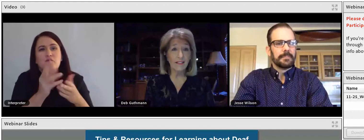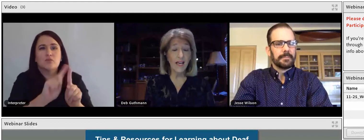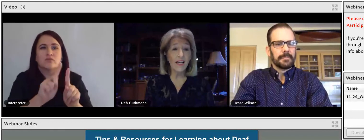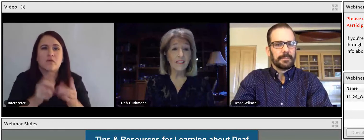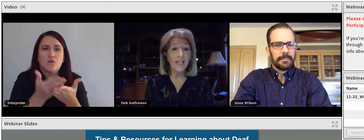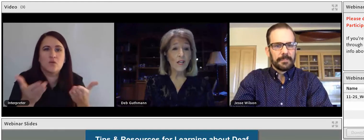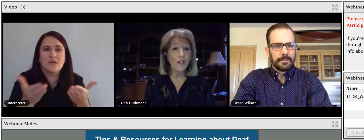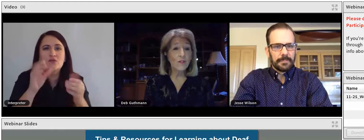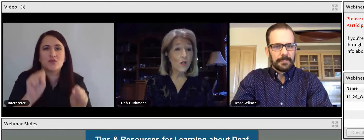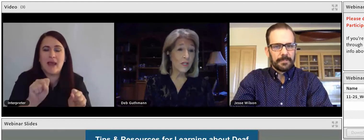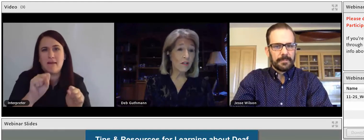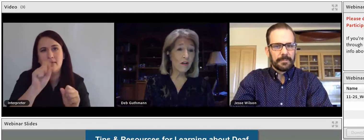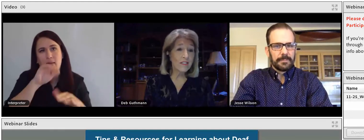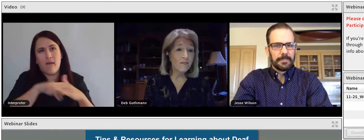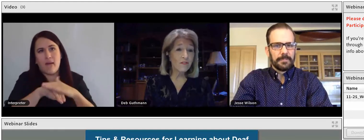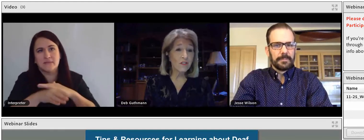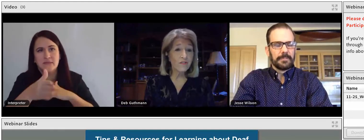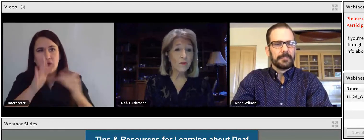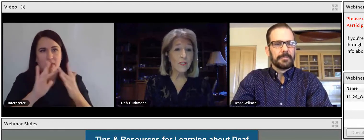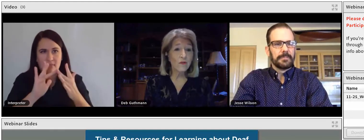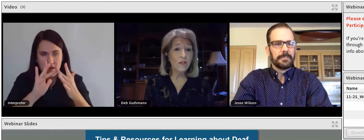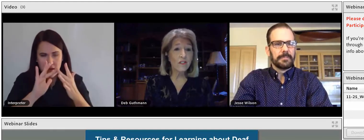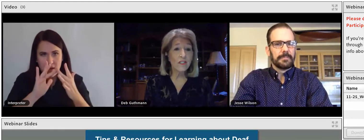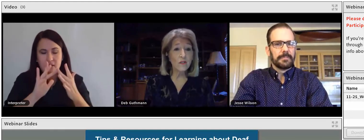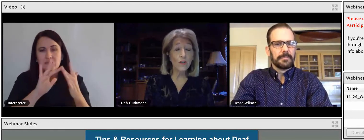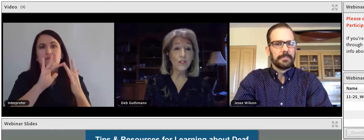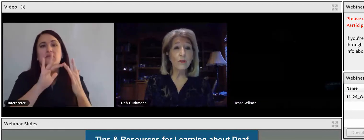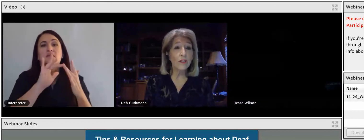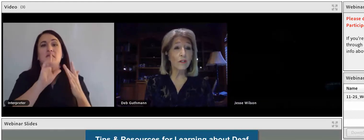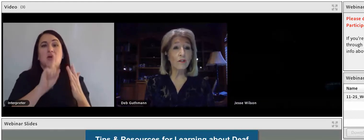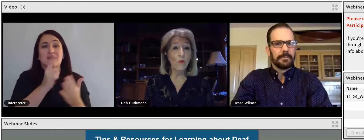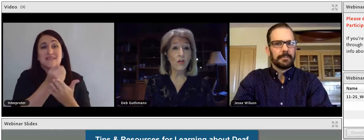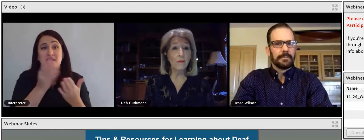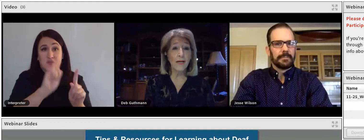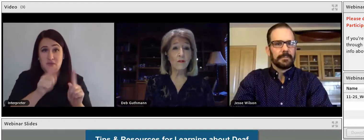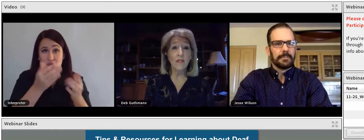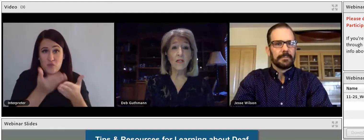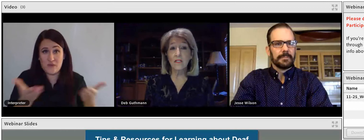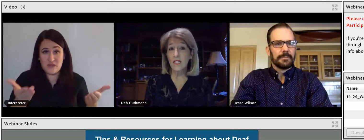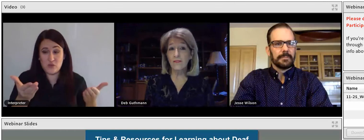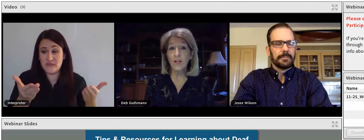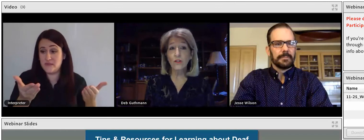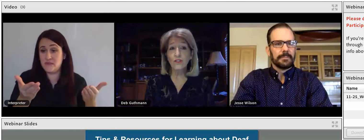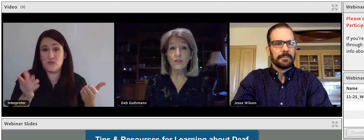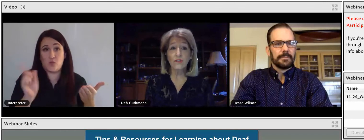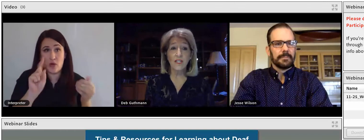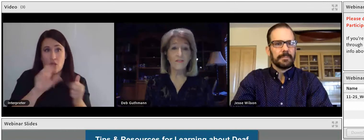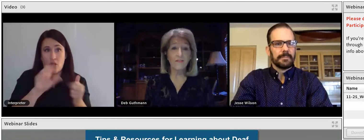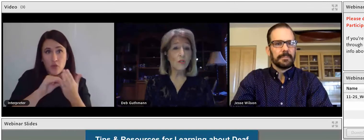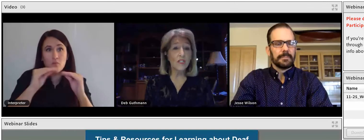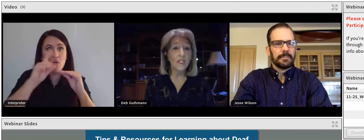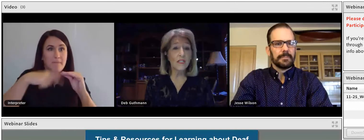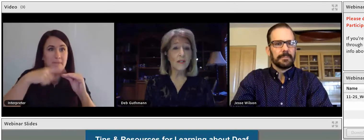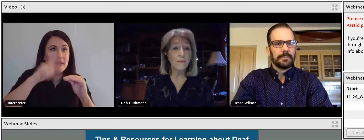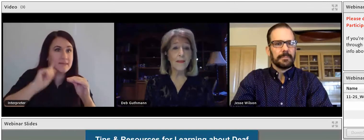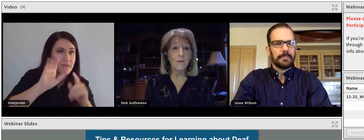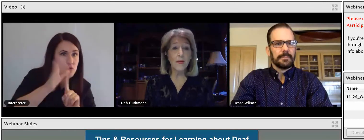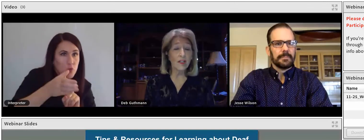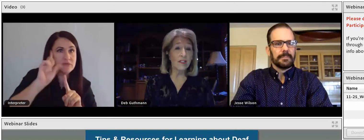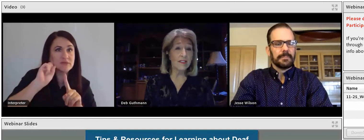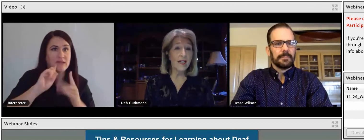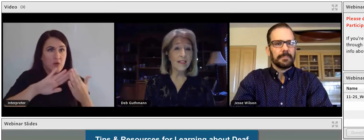access online. So here are several different resources where you can learn more about deaf culture, deaf